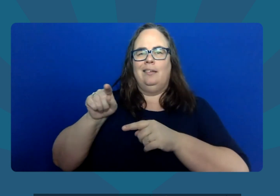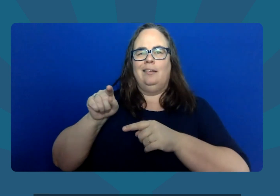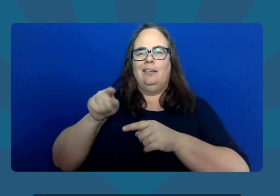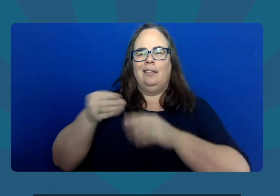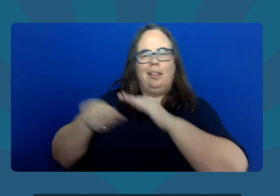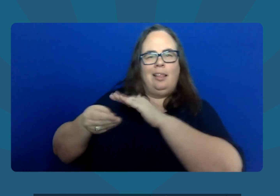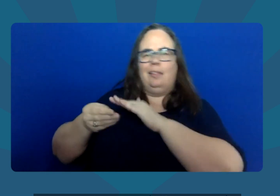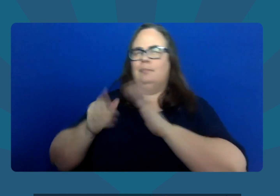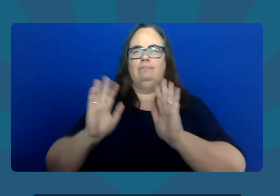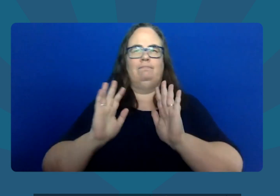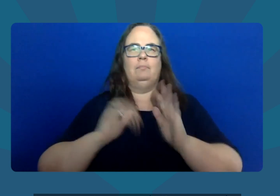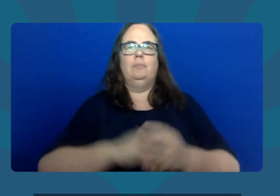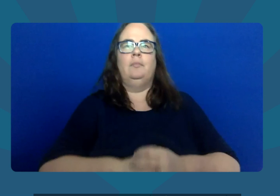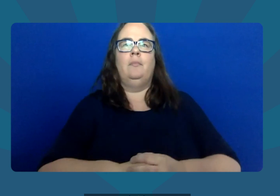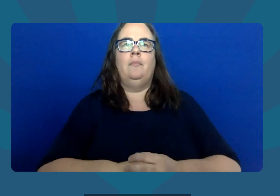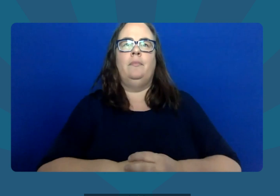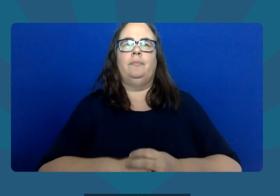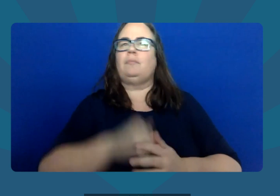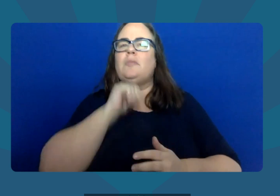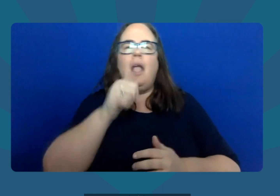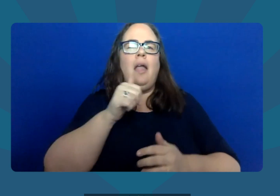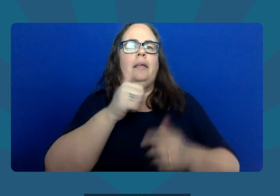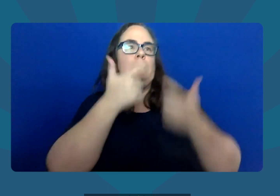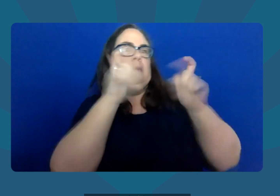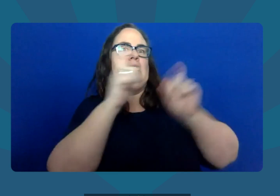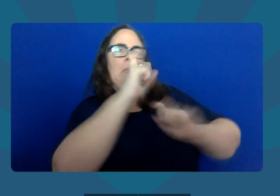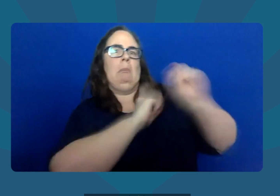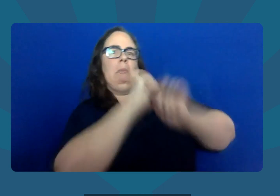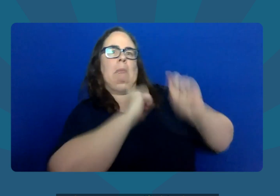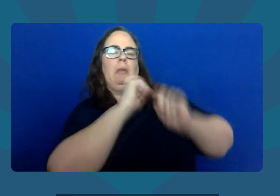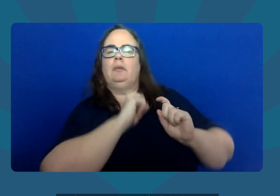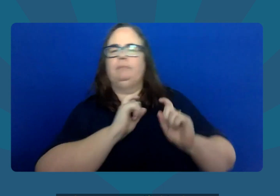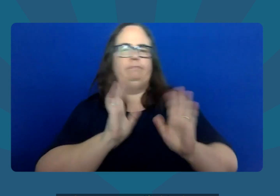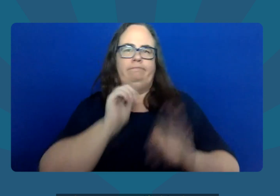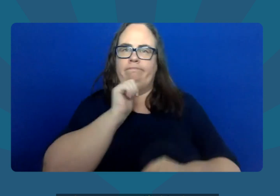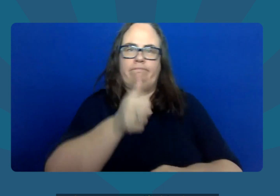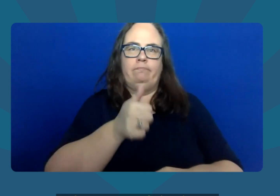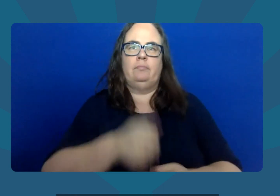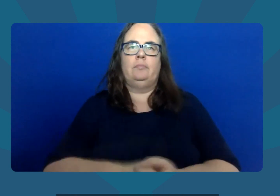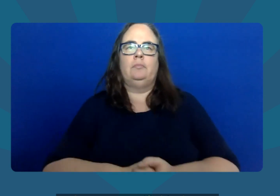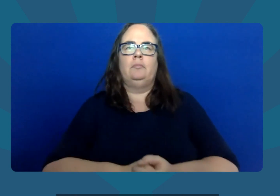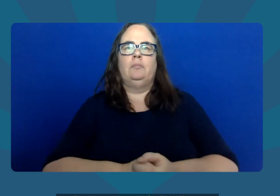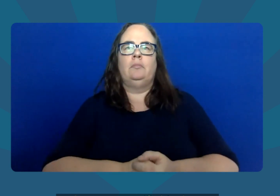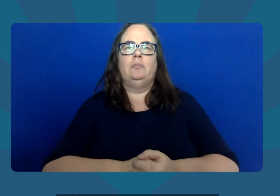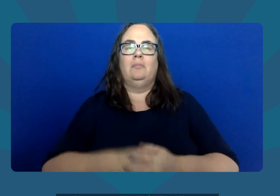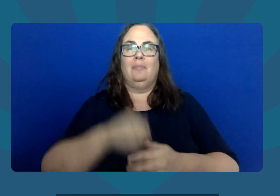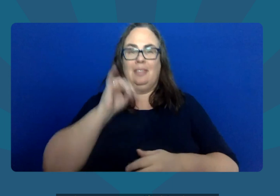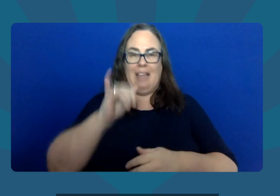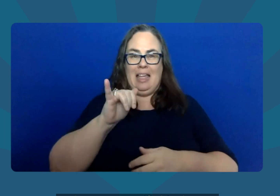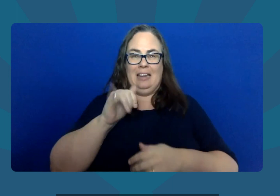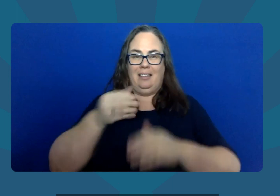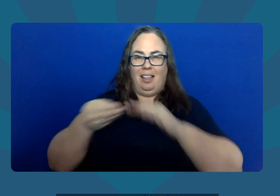represent everyone in the community, not special interests, and not any specific big